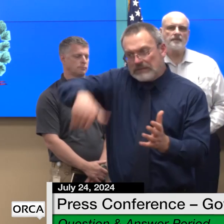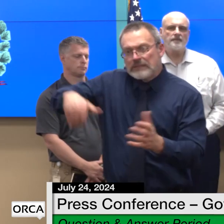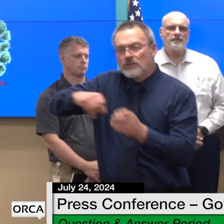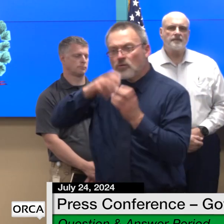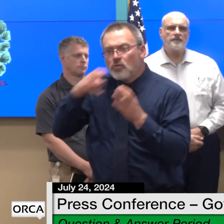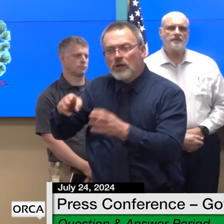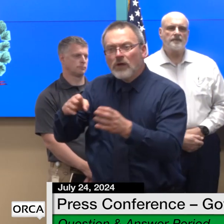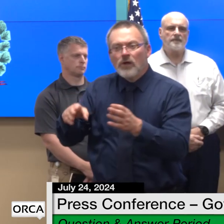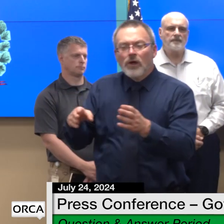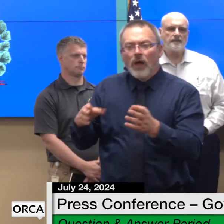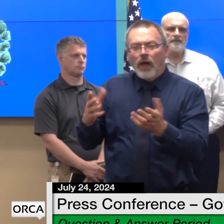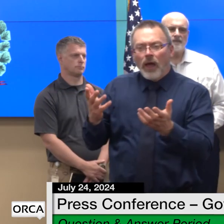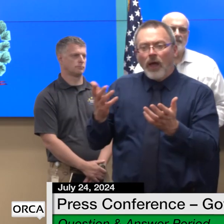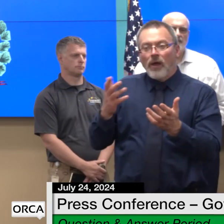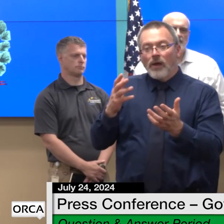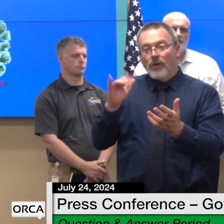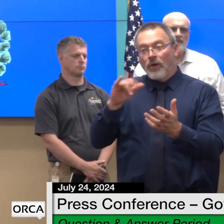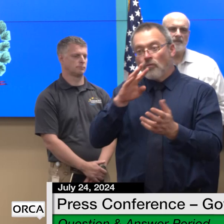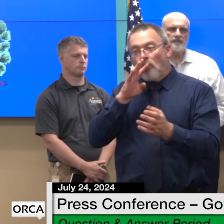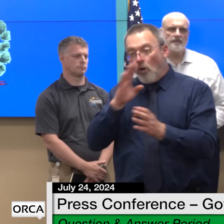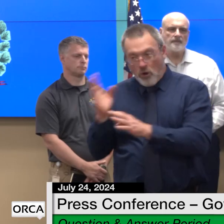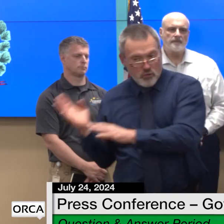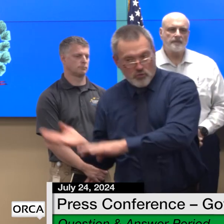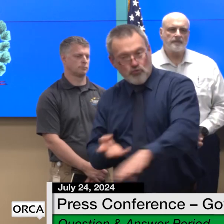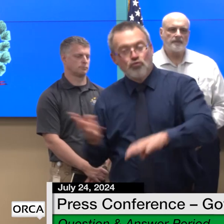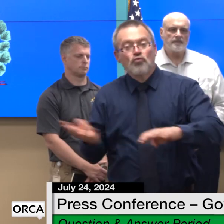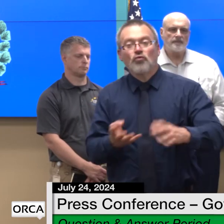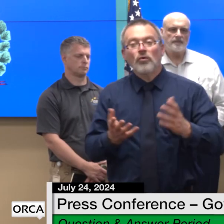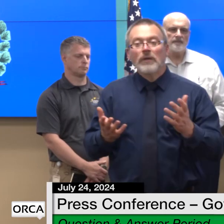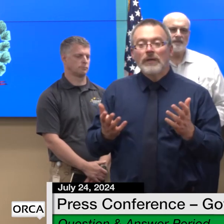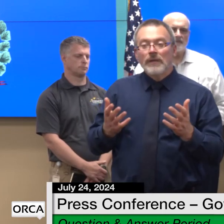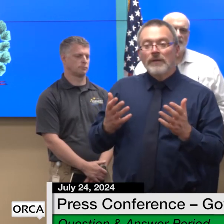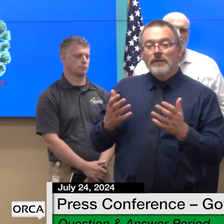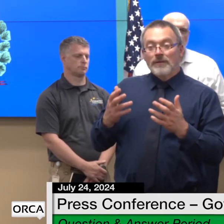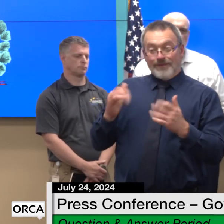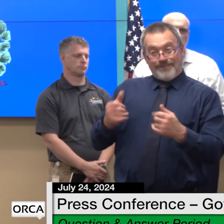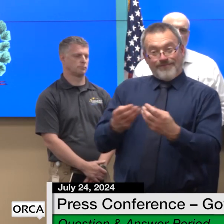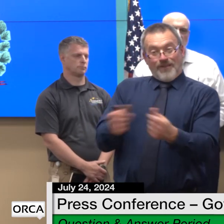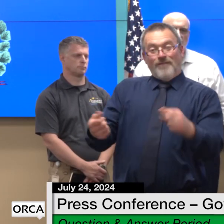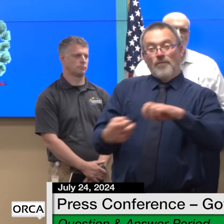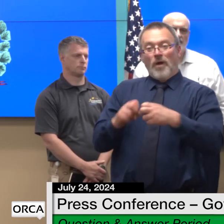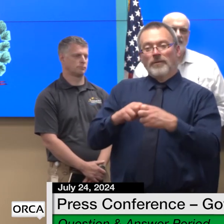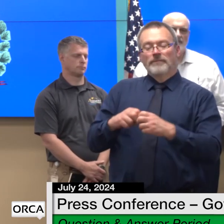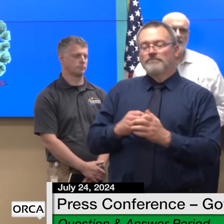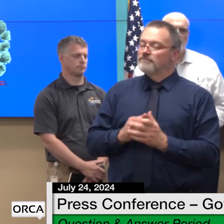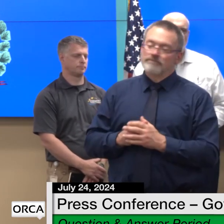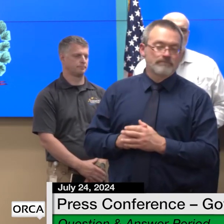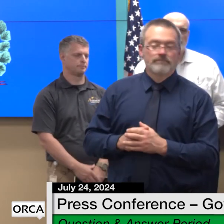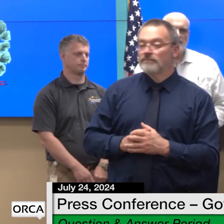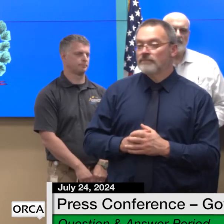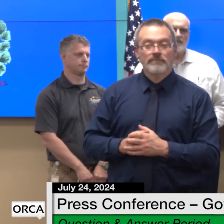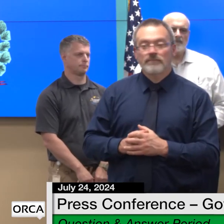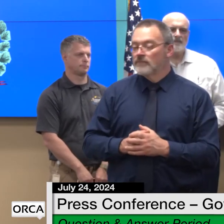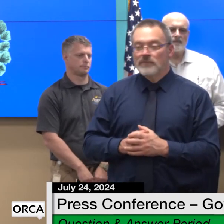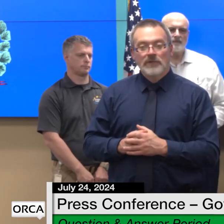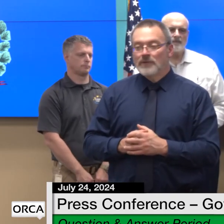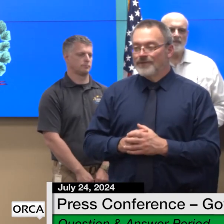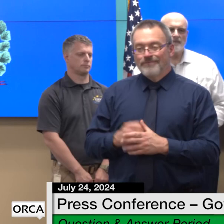down, get the water flowing through, and all our problems are solved. And it's just not that easy. As we